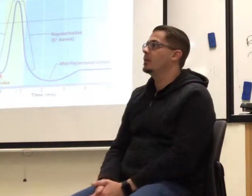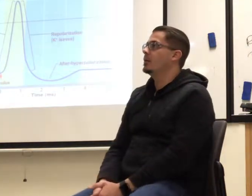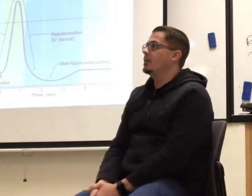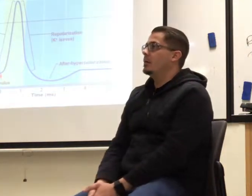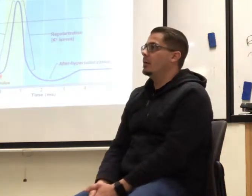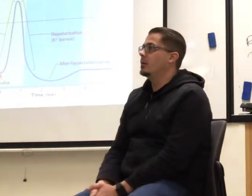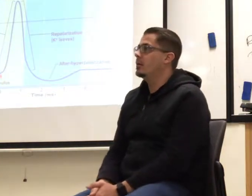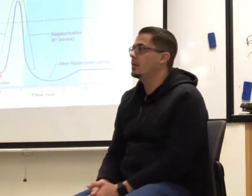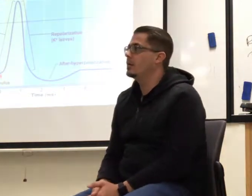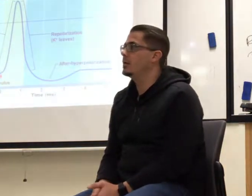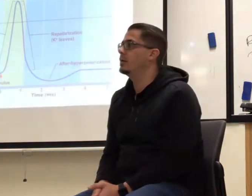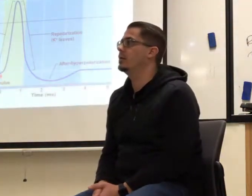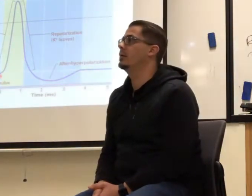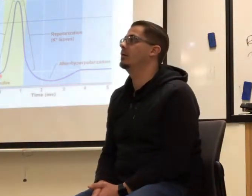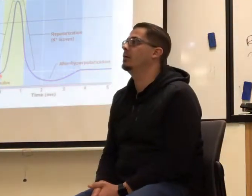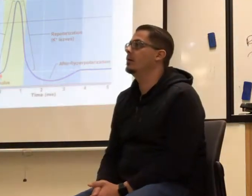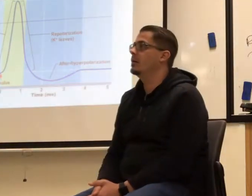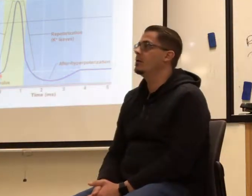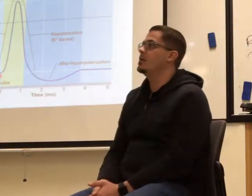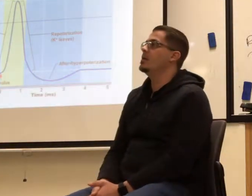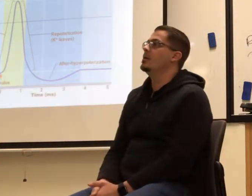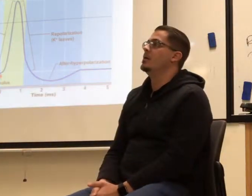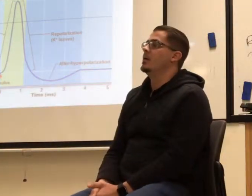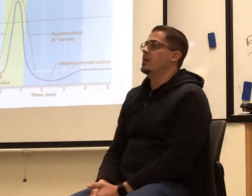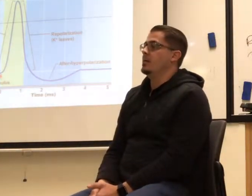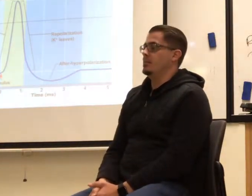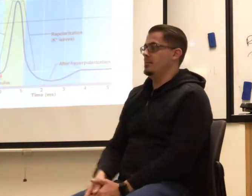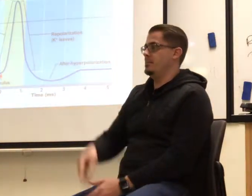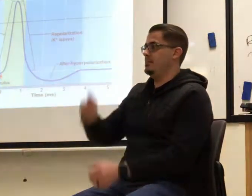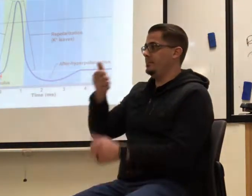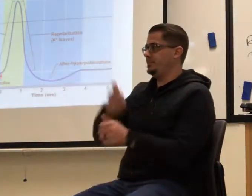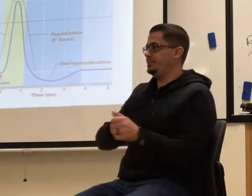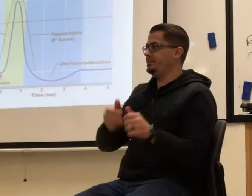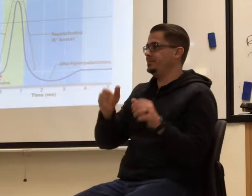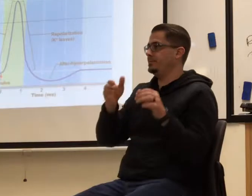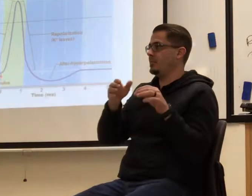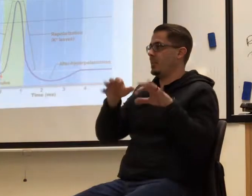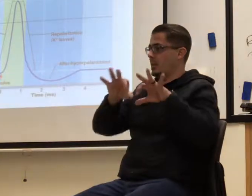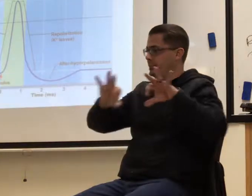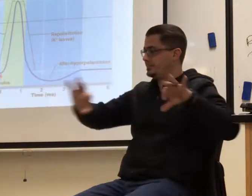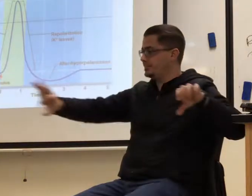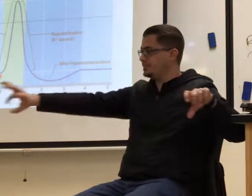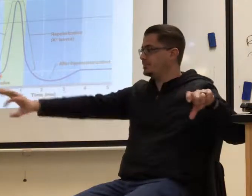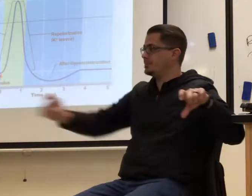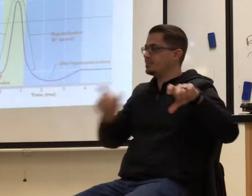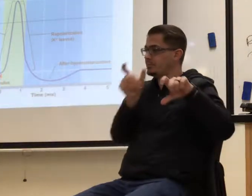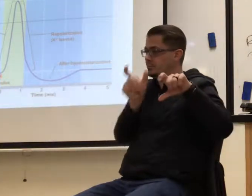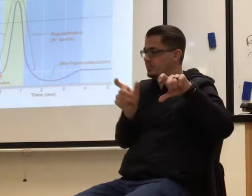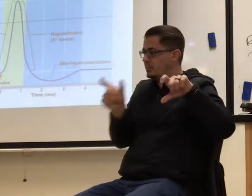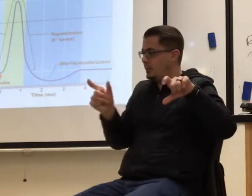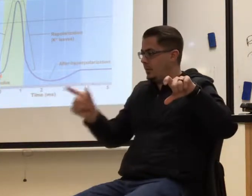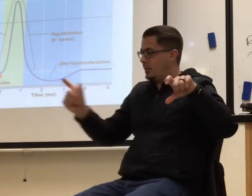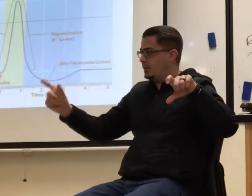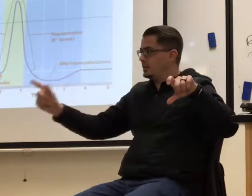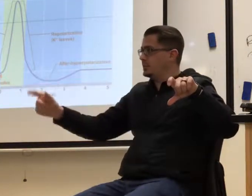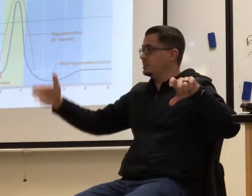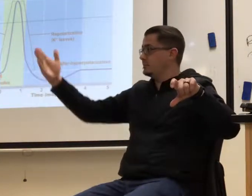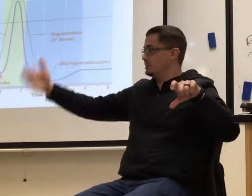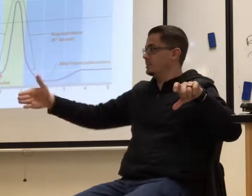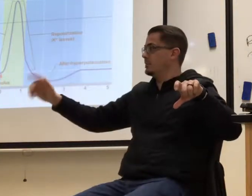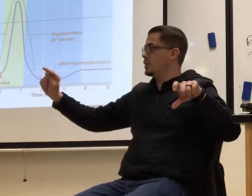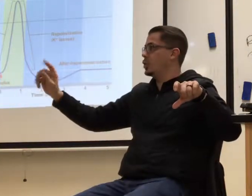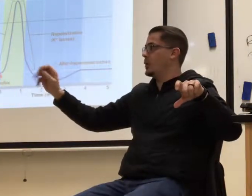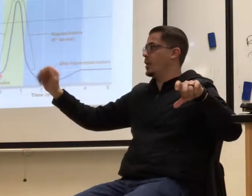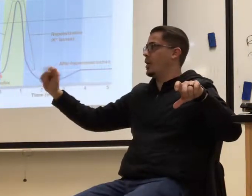I'll draw the first few segments there. So each is a segment of this long process called the axon, and this is the axon terminal. The